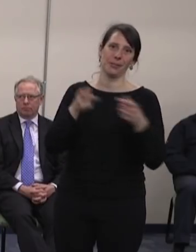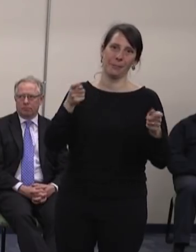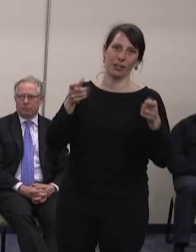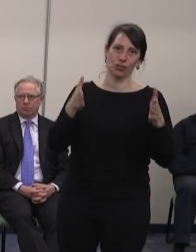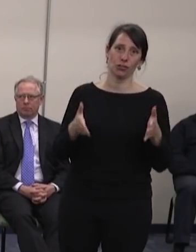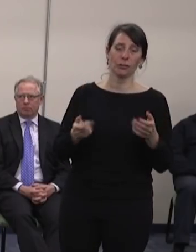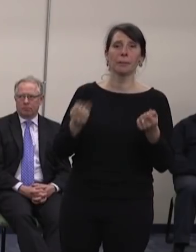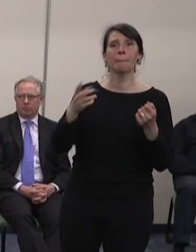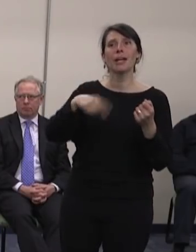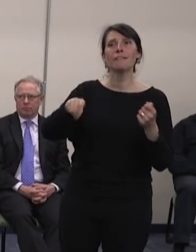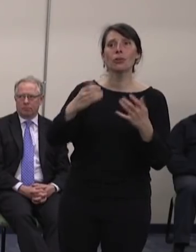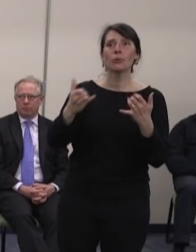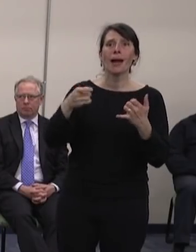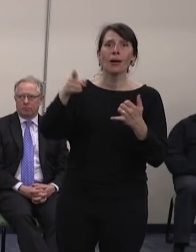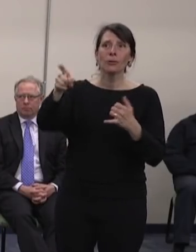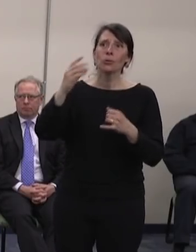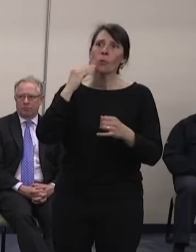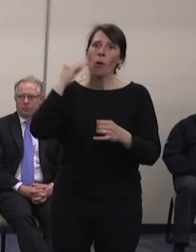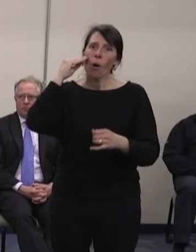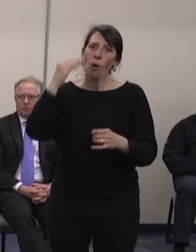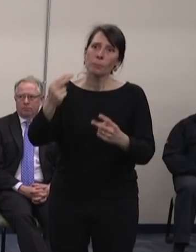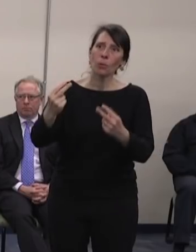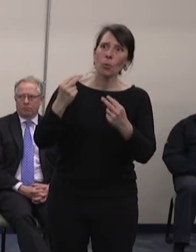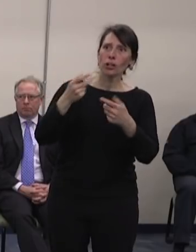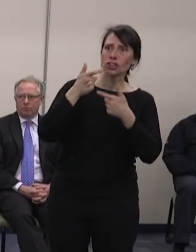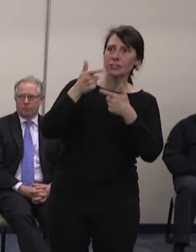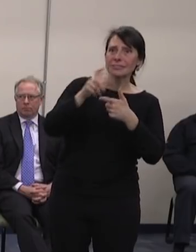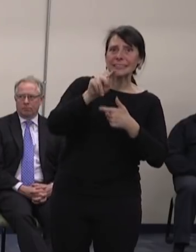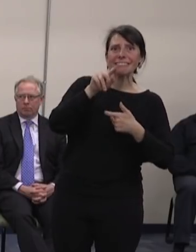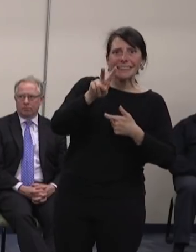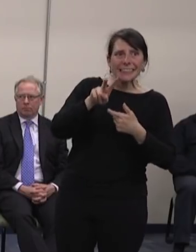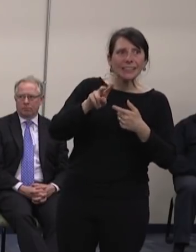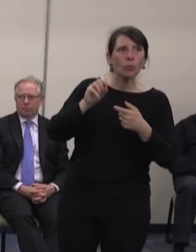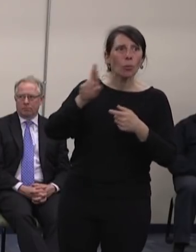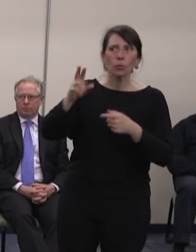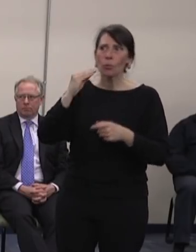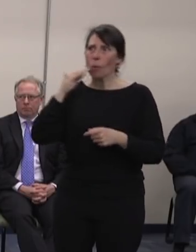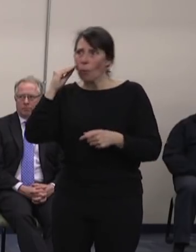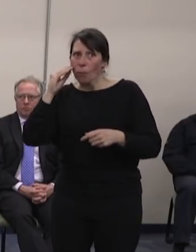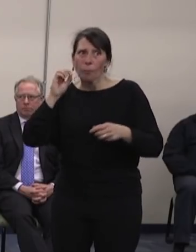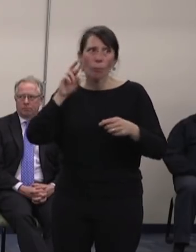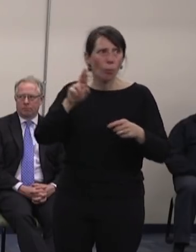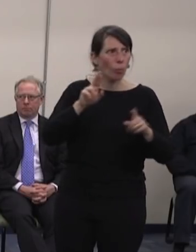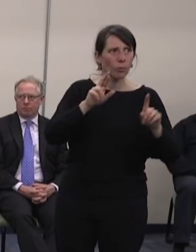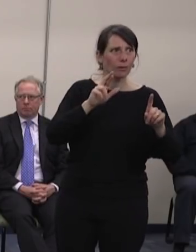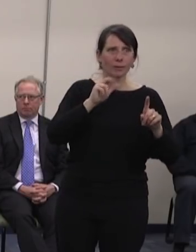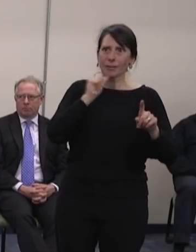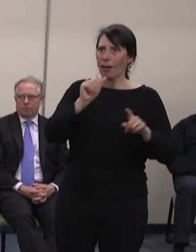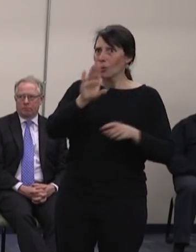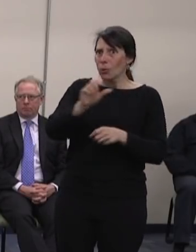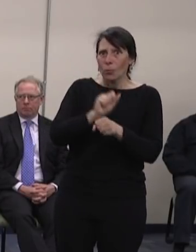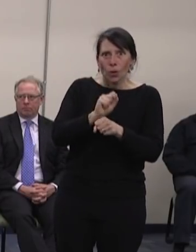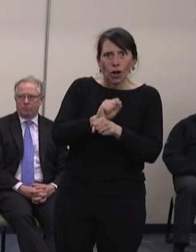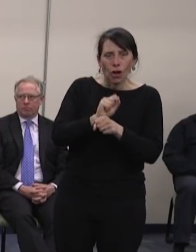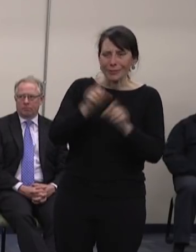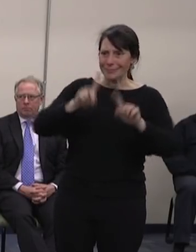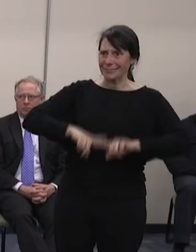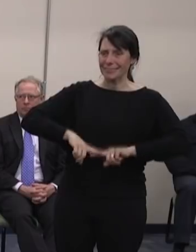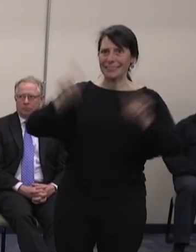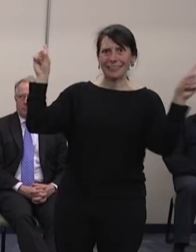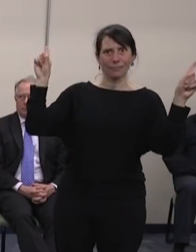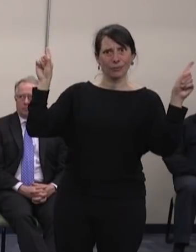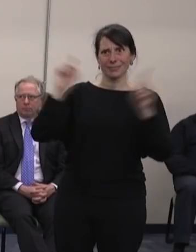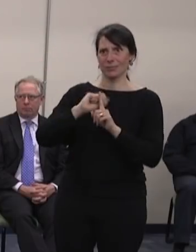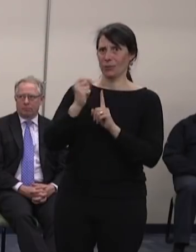empty offices, and other spaces different from what you're accustomed to. Make no mistake, we are